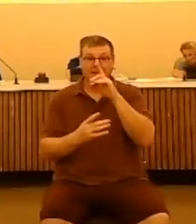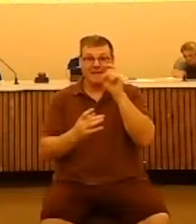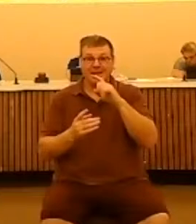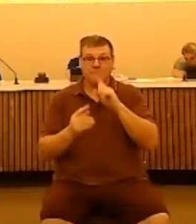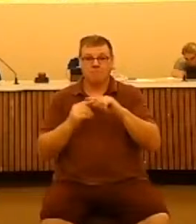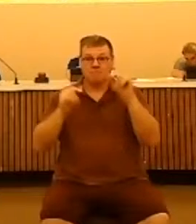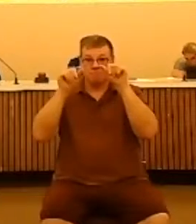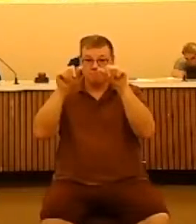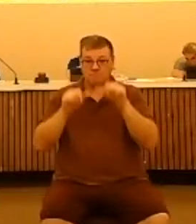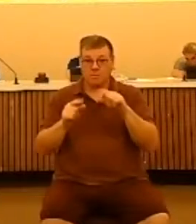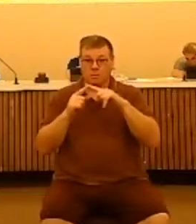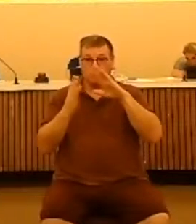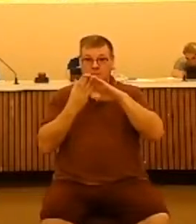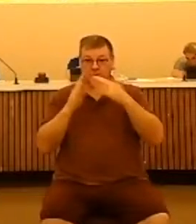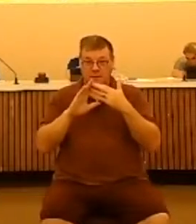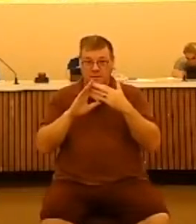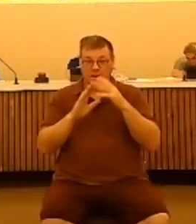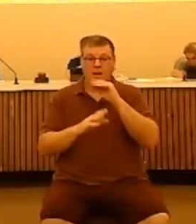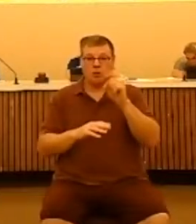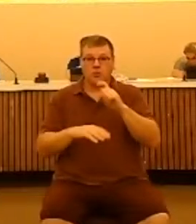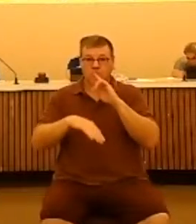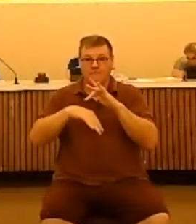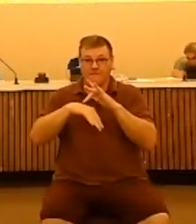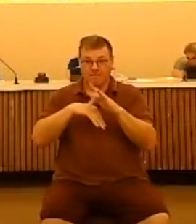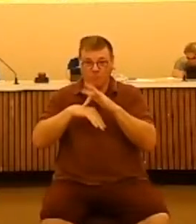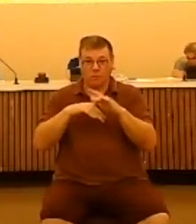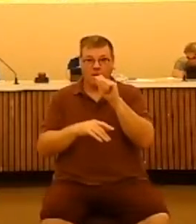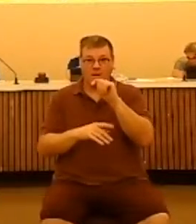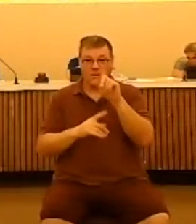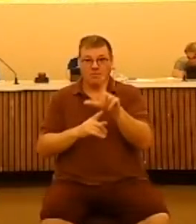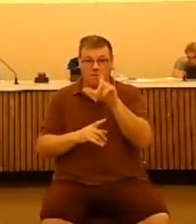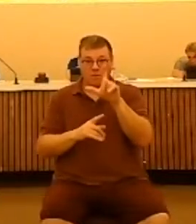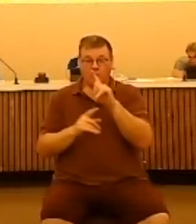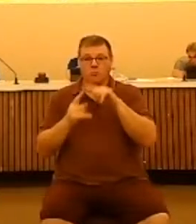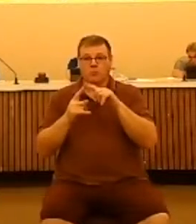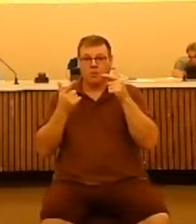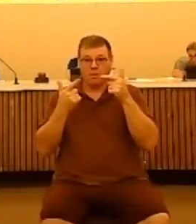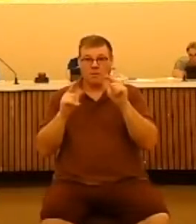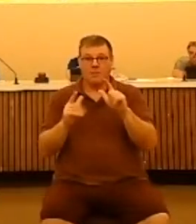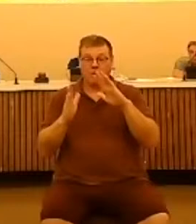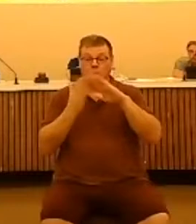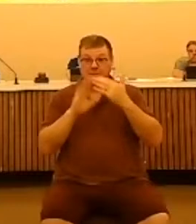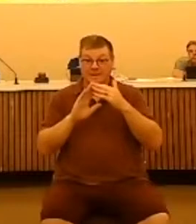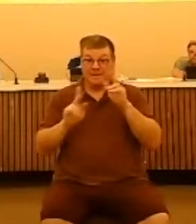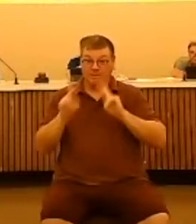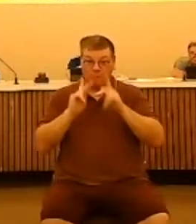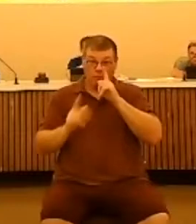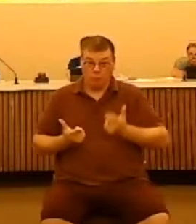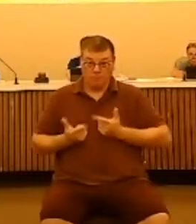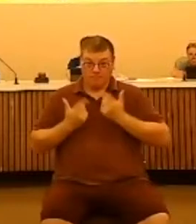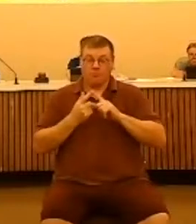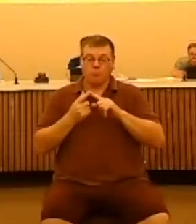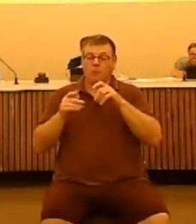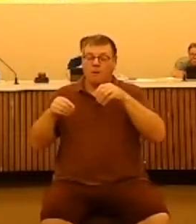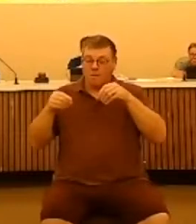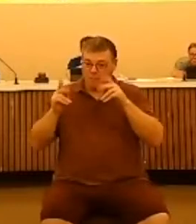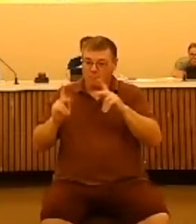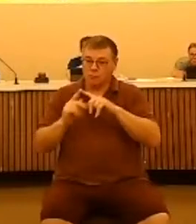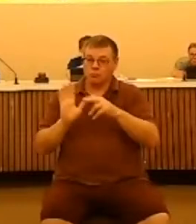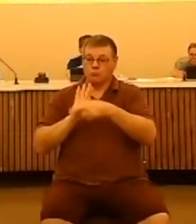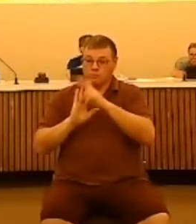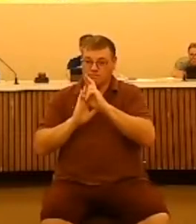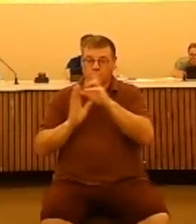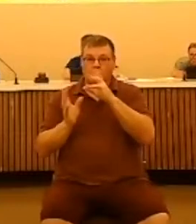to be posted to the town's website and should be available at the library to allow town residents an opportunity to review and comment on